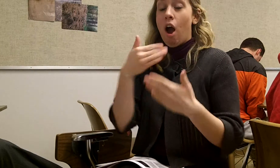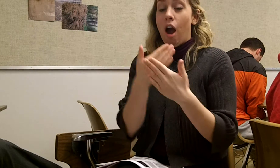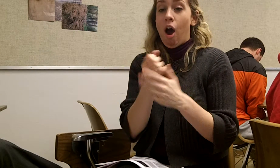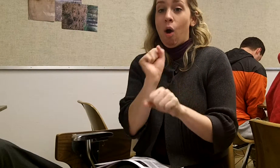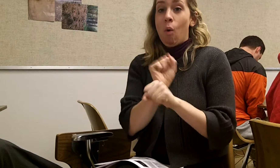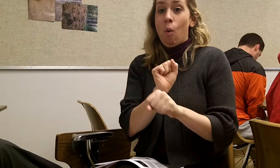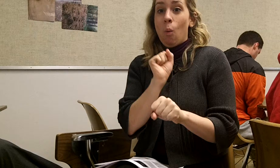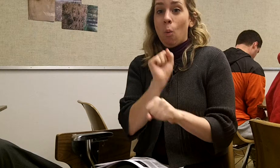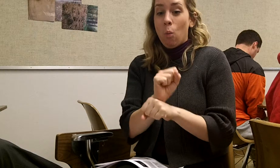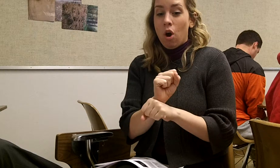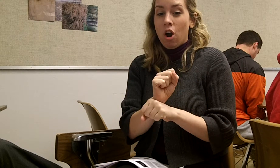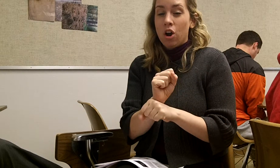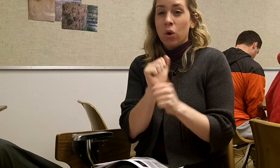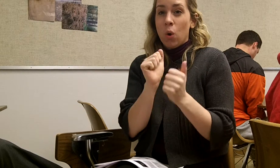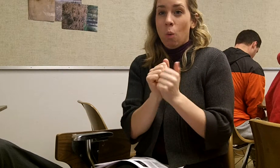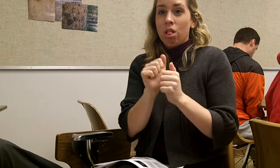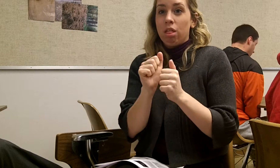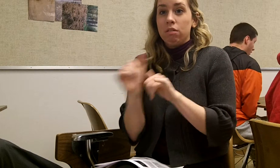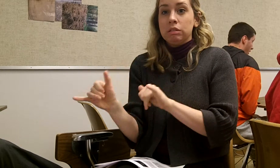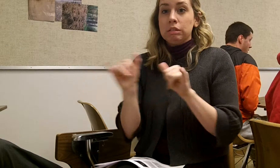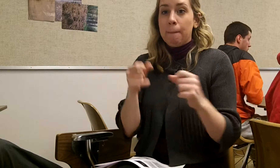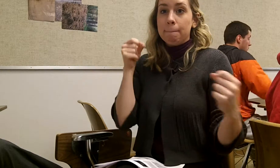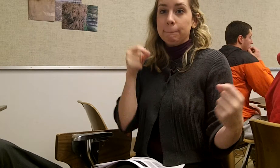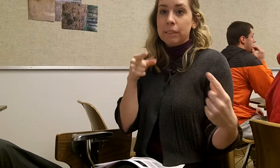through the same type of signaling pathway, which is what I'm going to show you guys next.